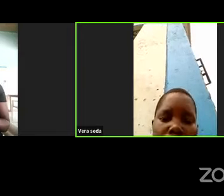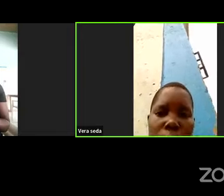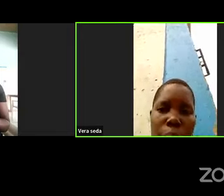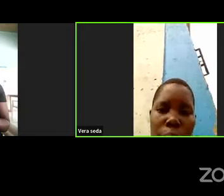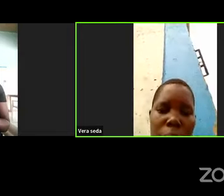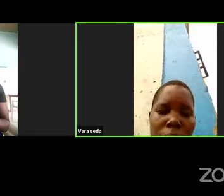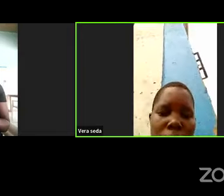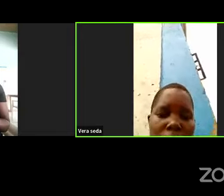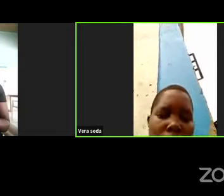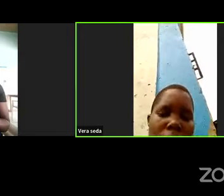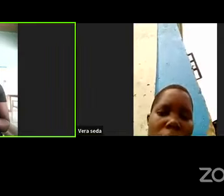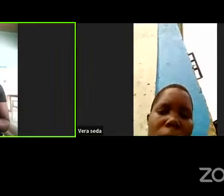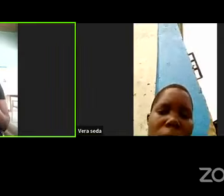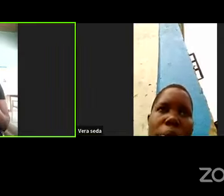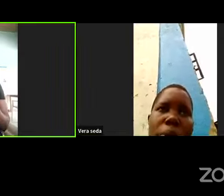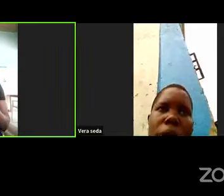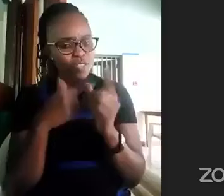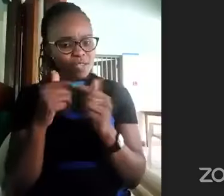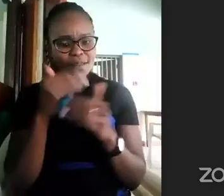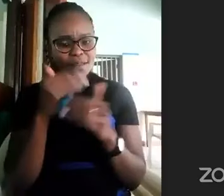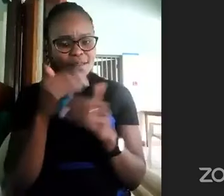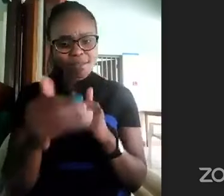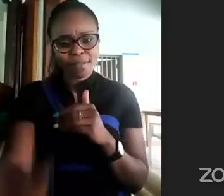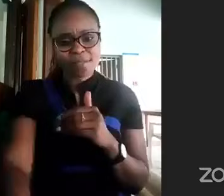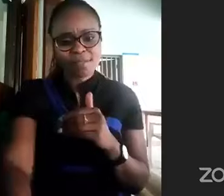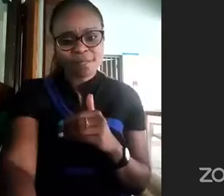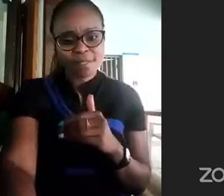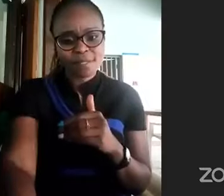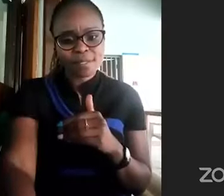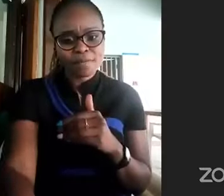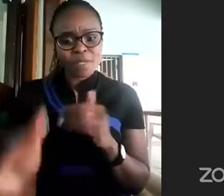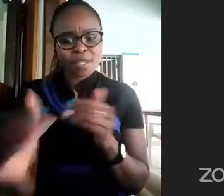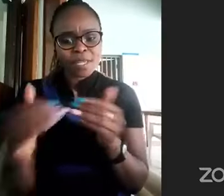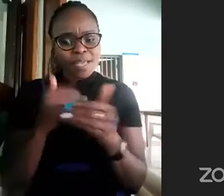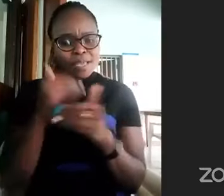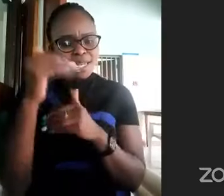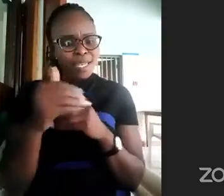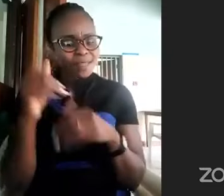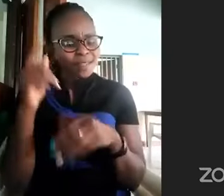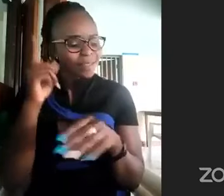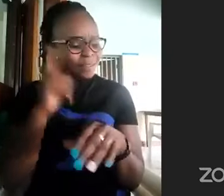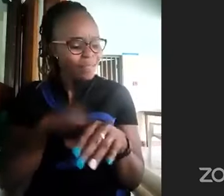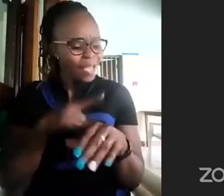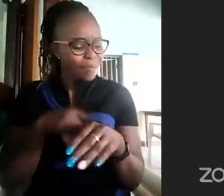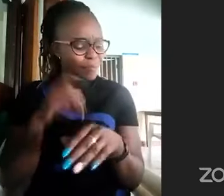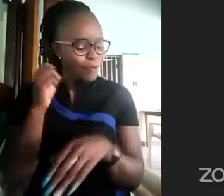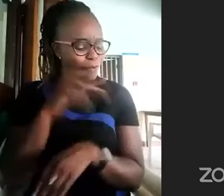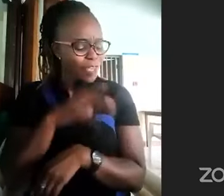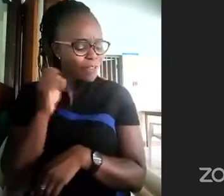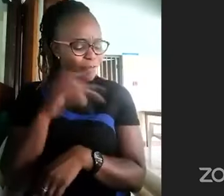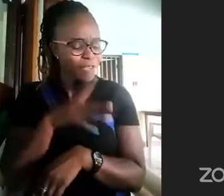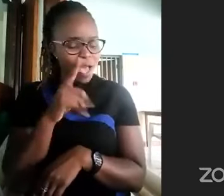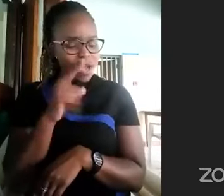hope. Then point number four is about security. You